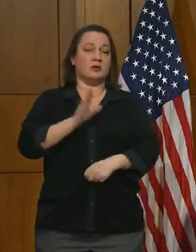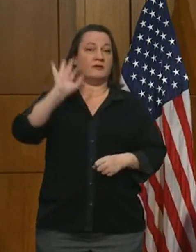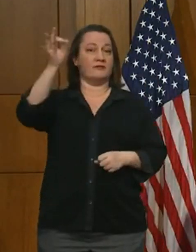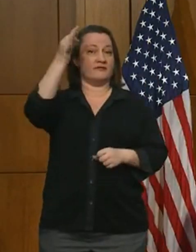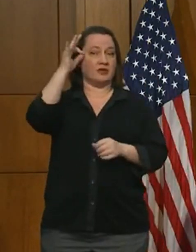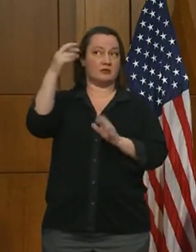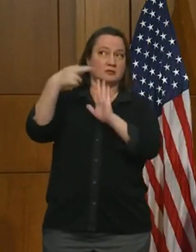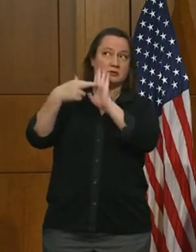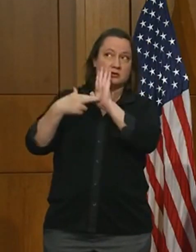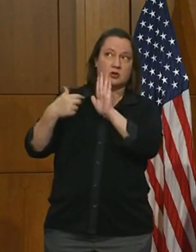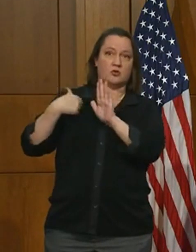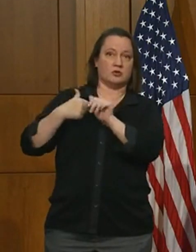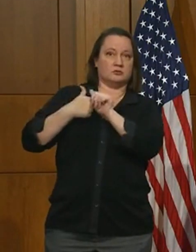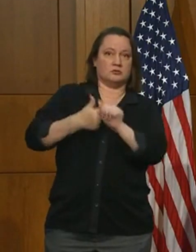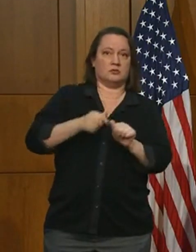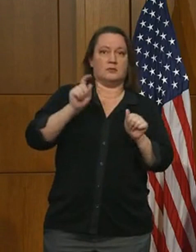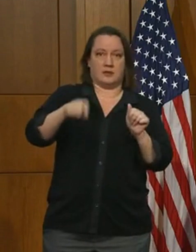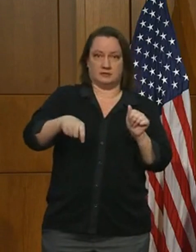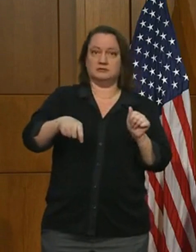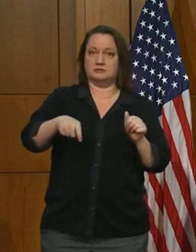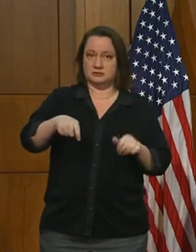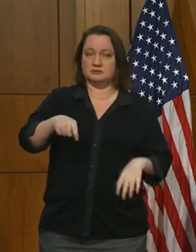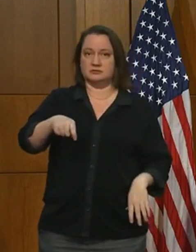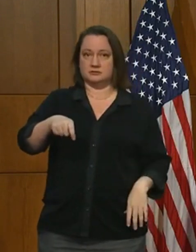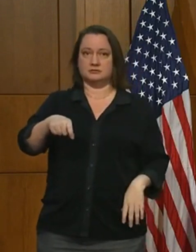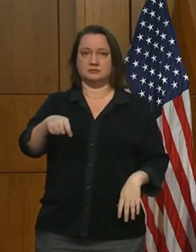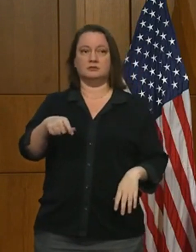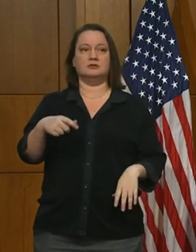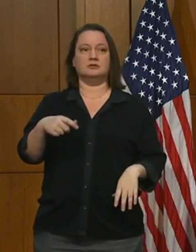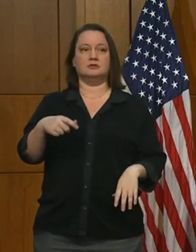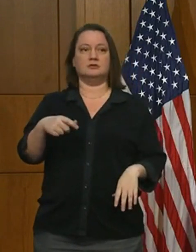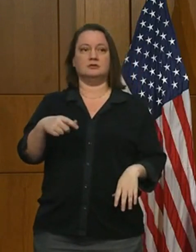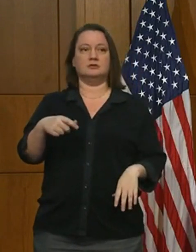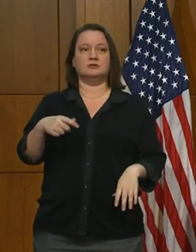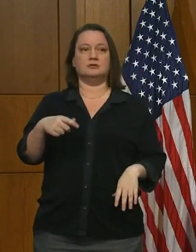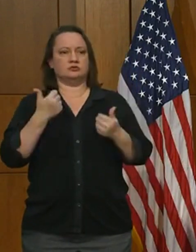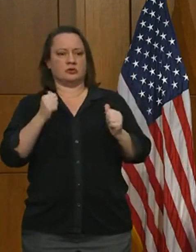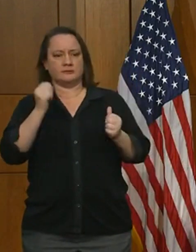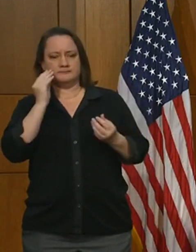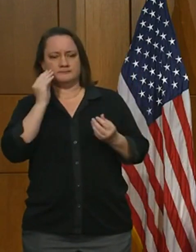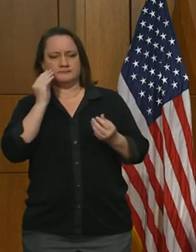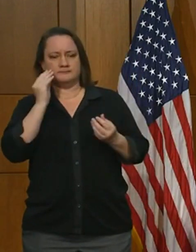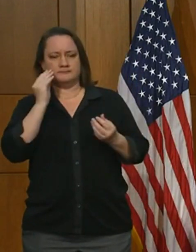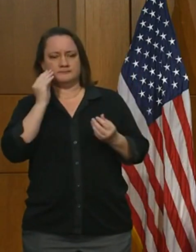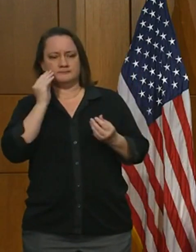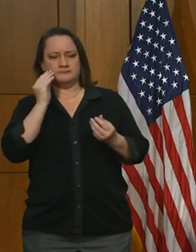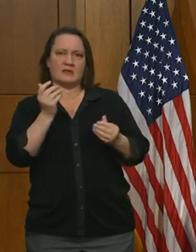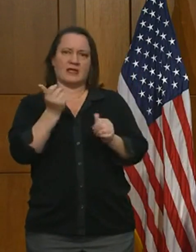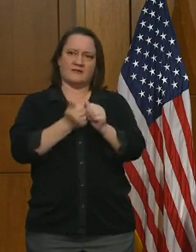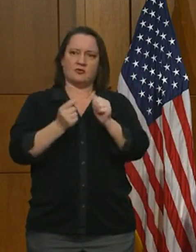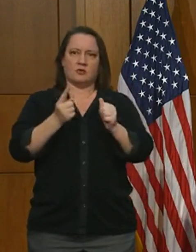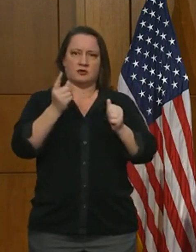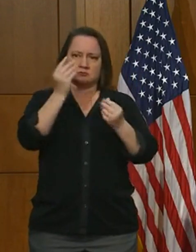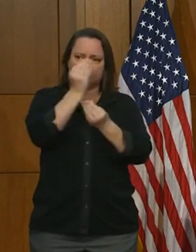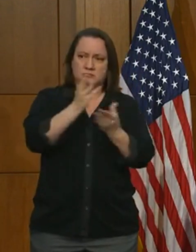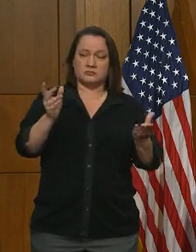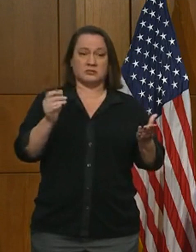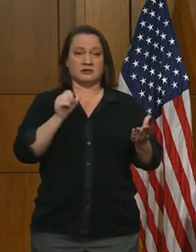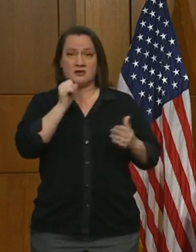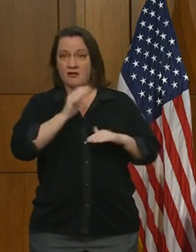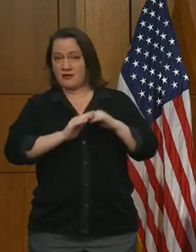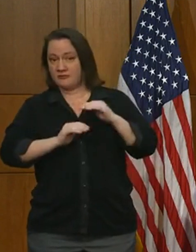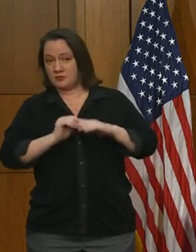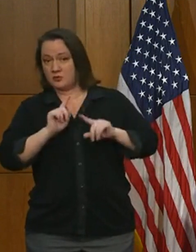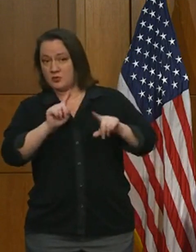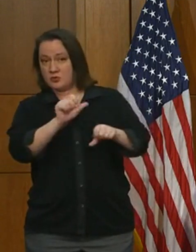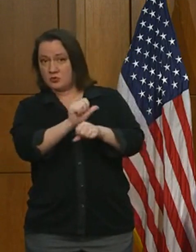follow, but we're working very hard to give people information that if they're not comfortable, they can have that discussion, as I've said